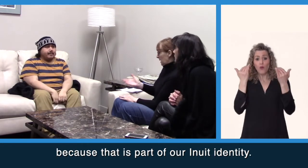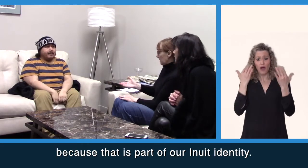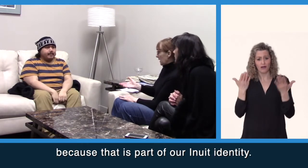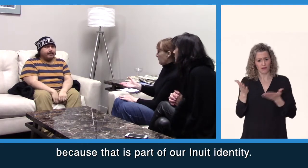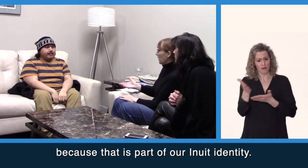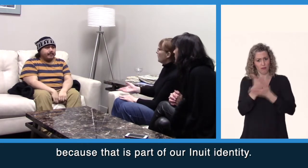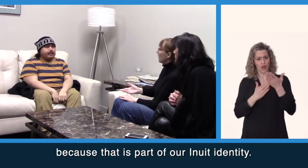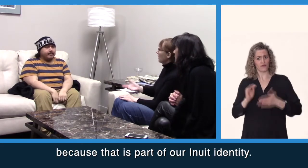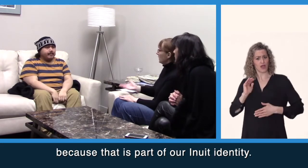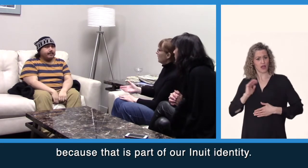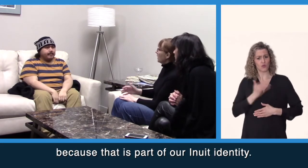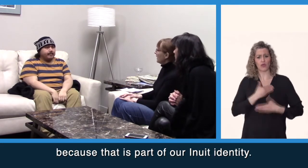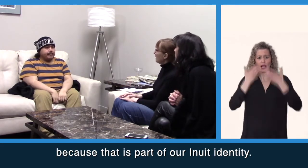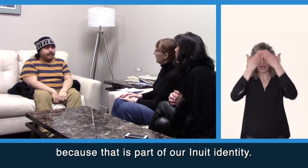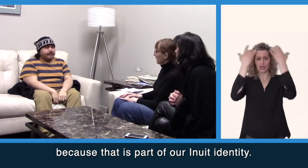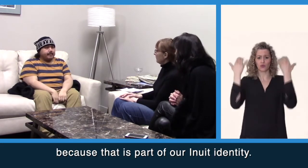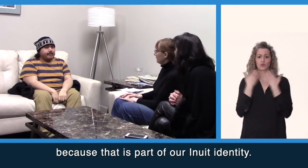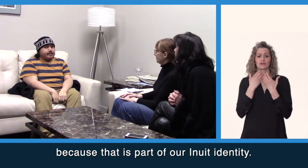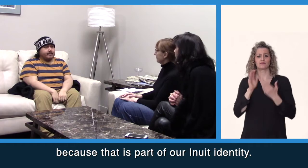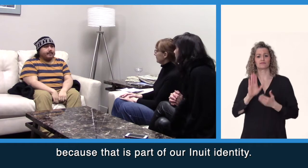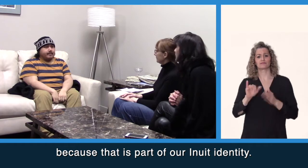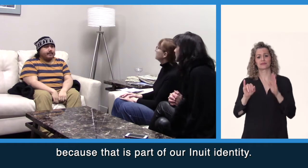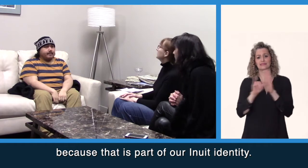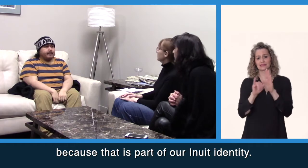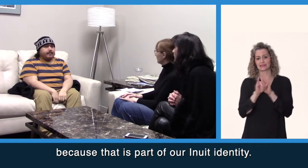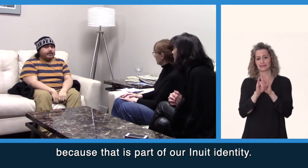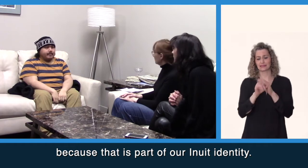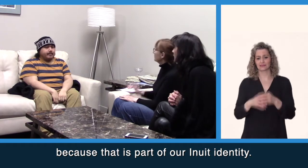And because that's part of our Inuit identity.